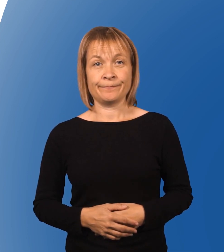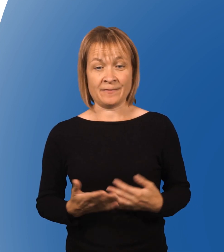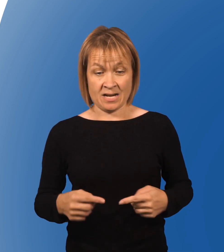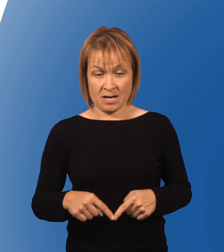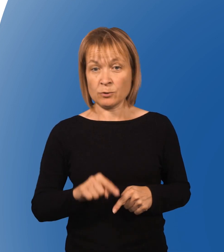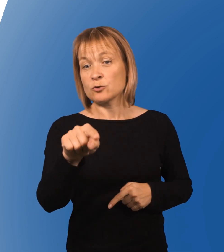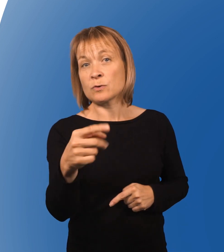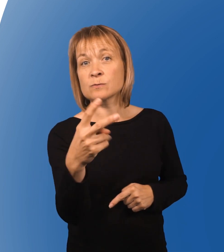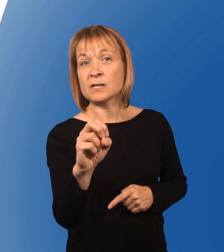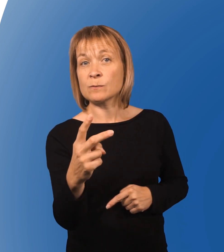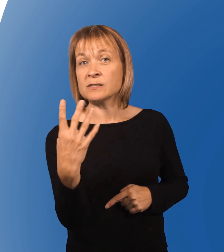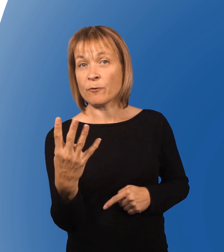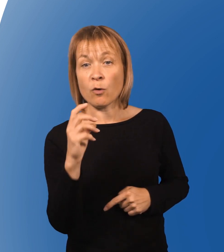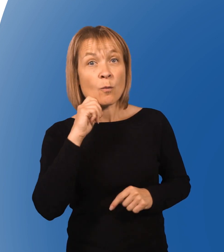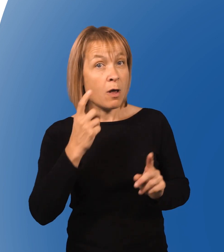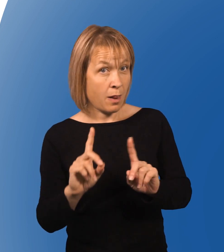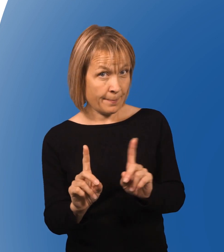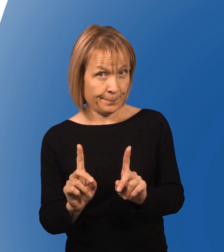By 2024, we will